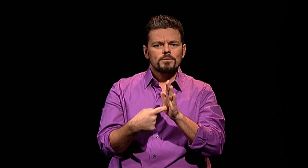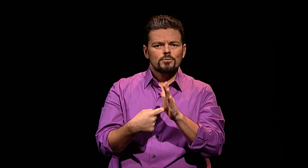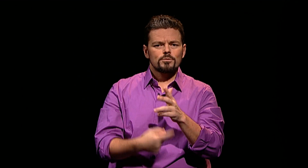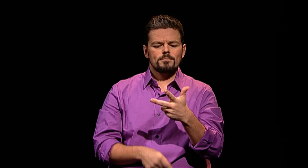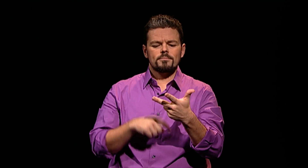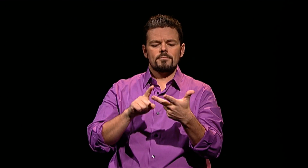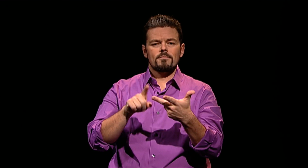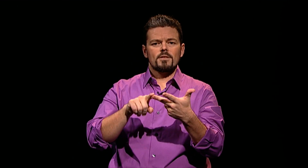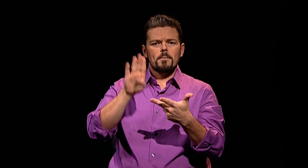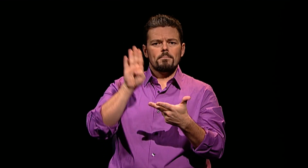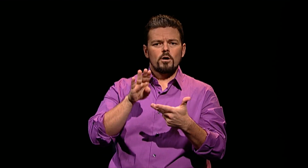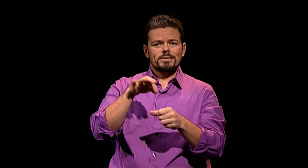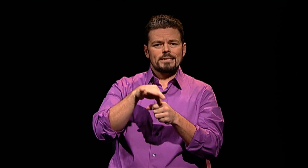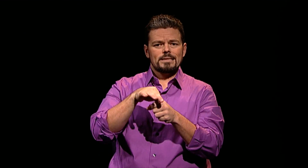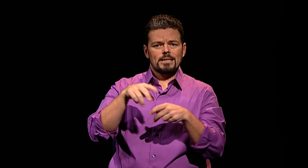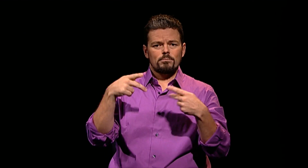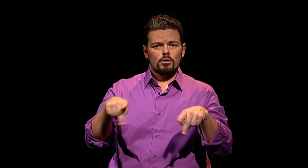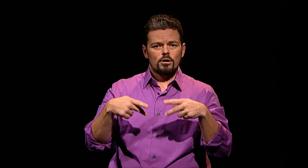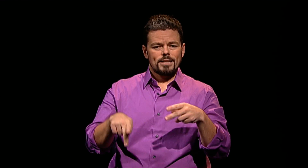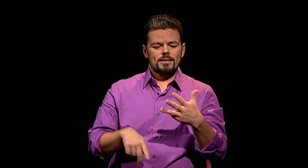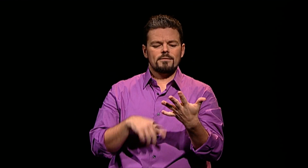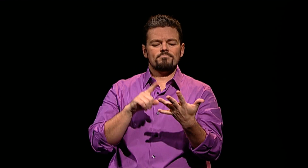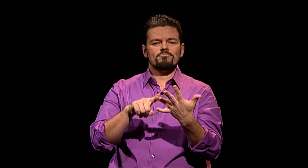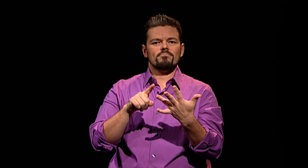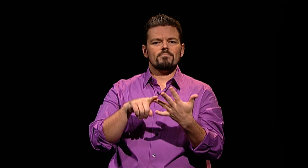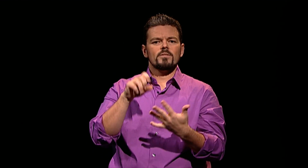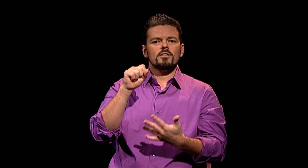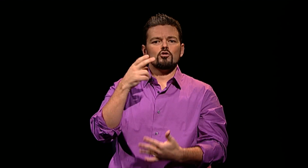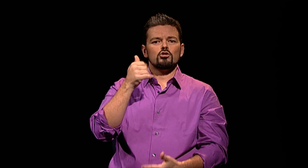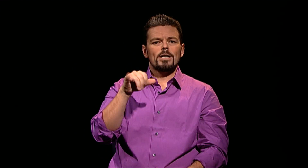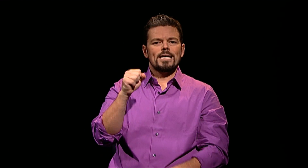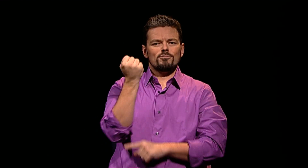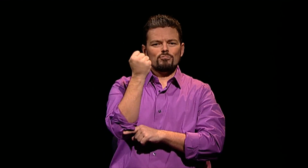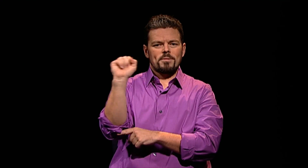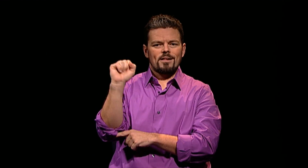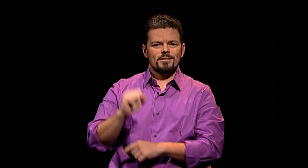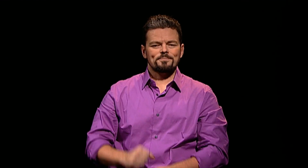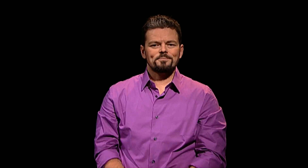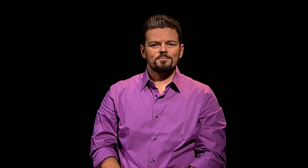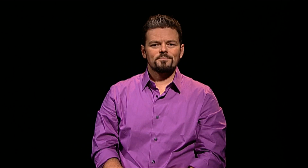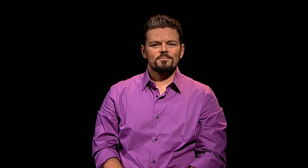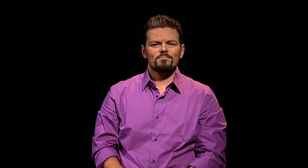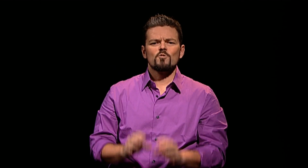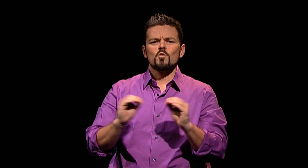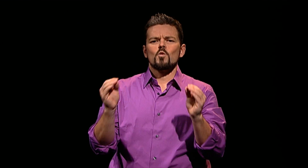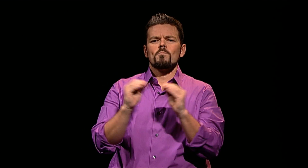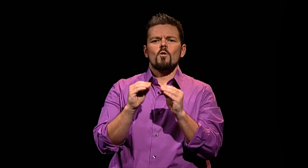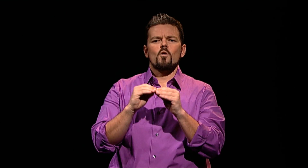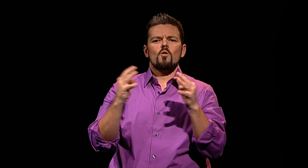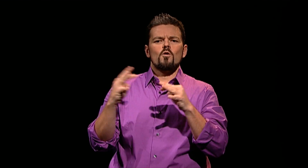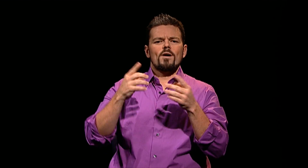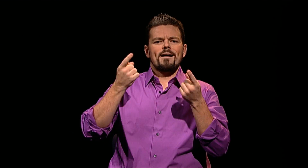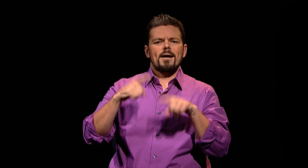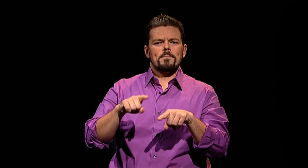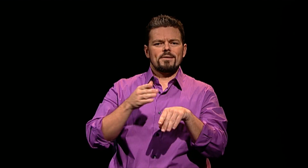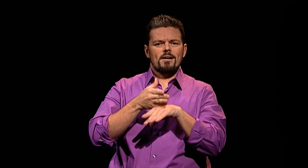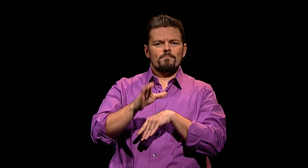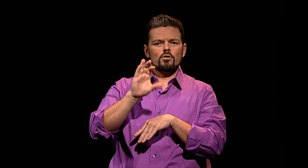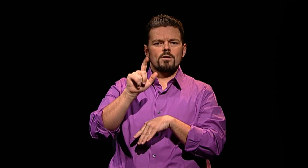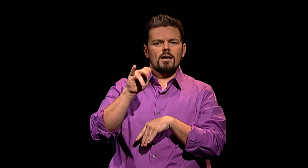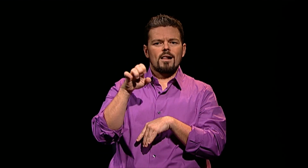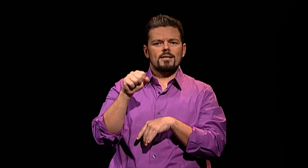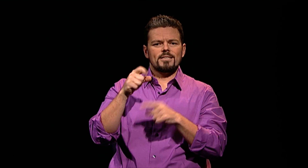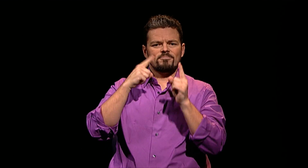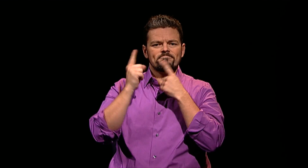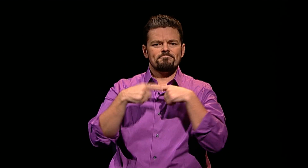1765, taxation without representation, the Boston Tea Party, and Shays' Rebellion. Any